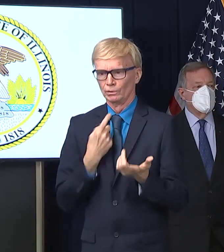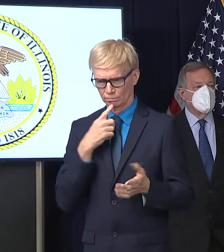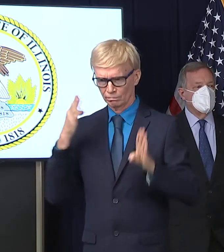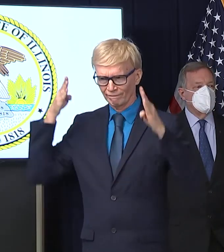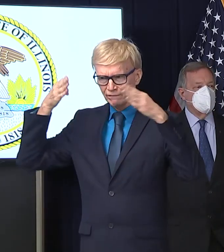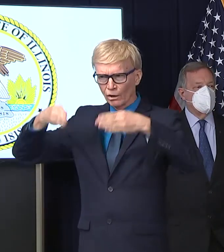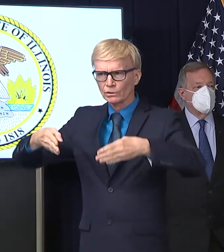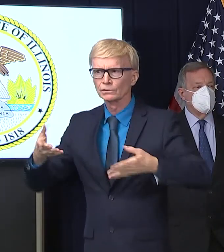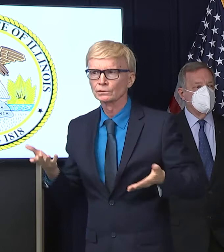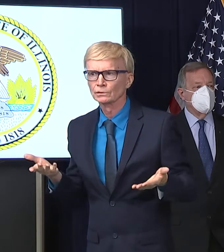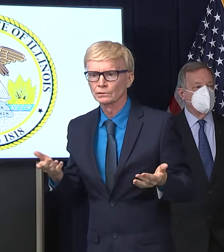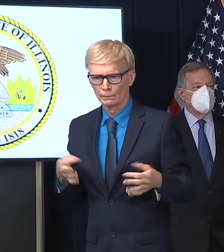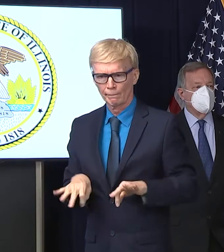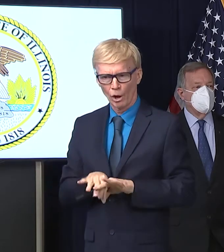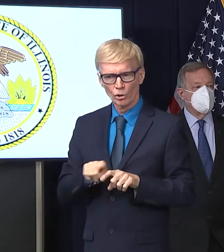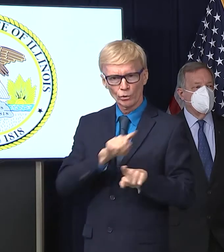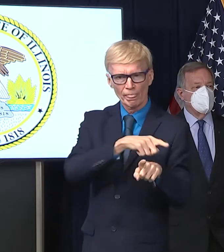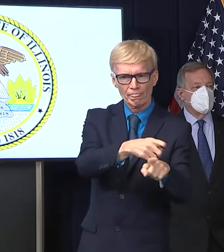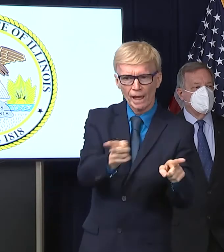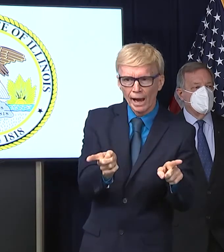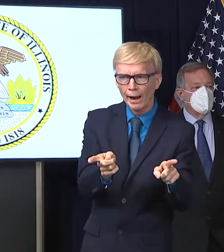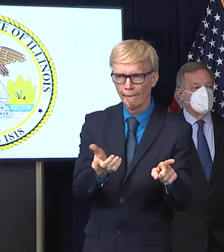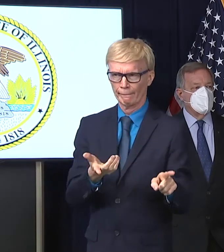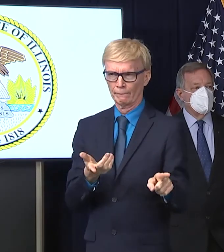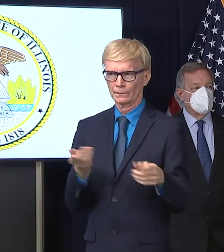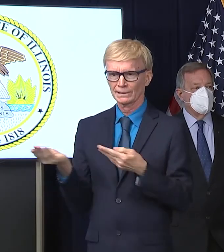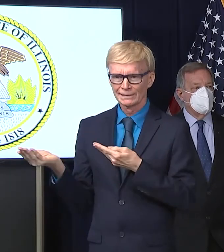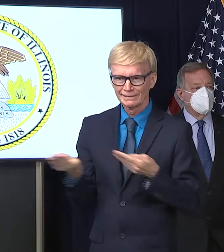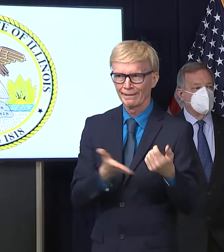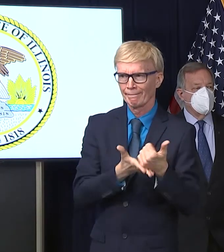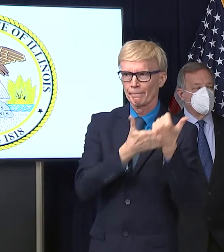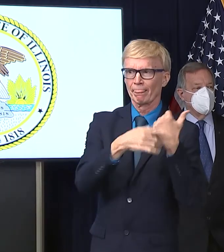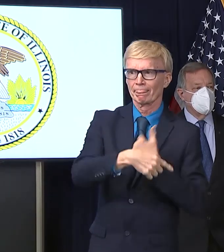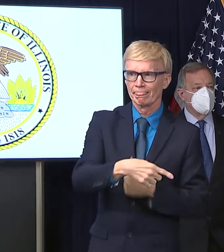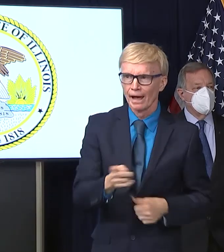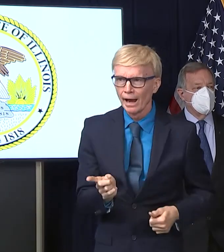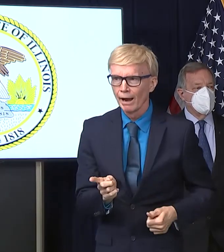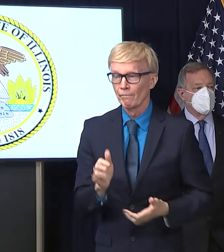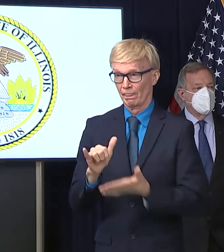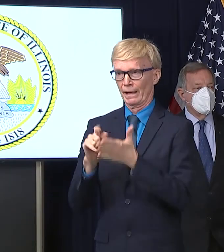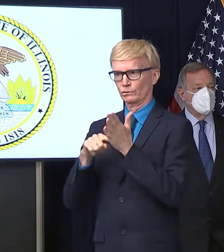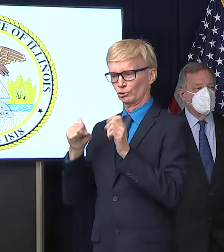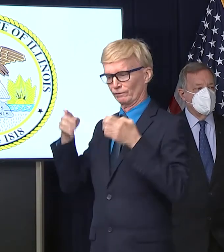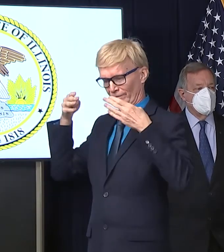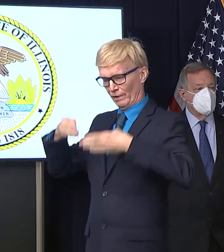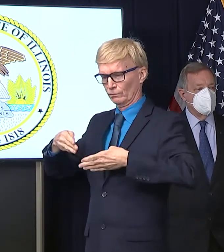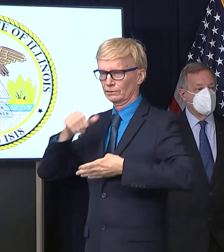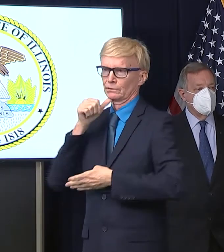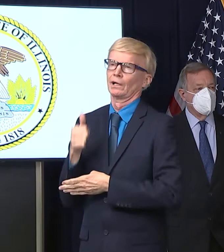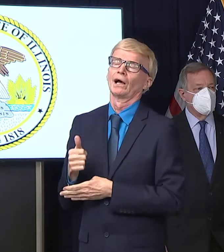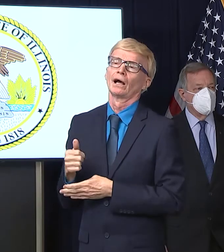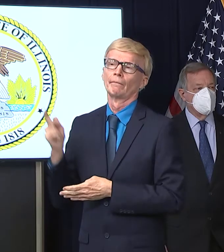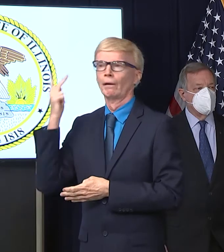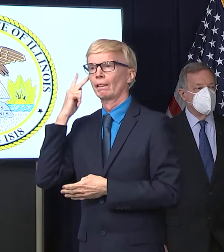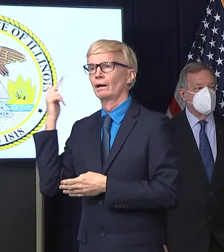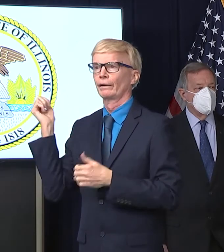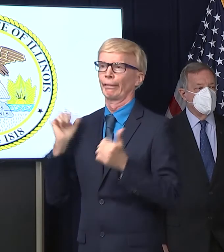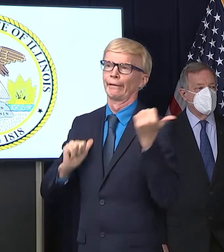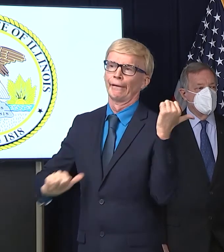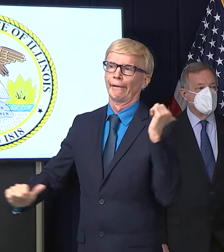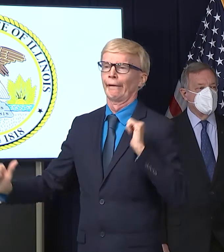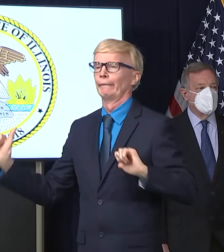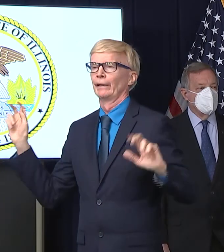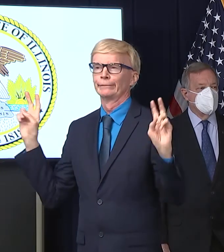important to them, to deliver for them. That's what we ought to be focused on, and not a lot of political theater and